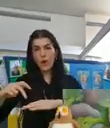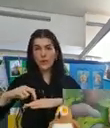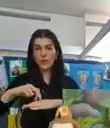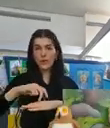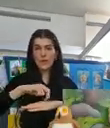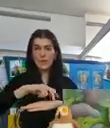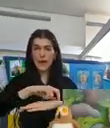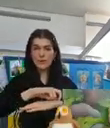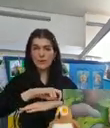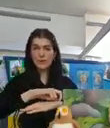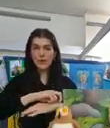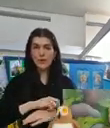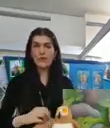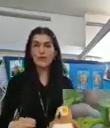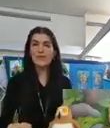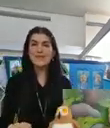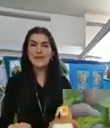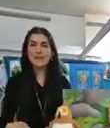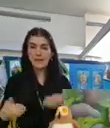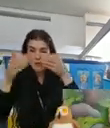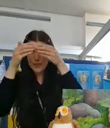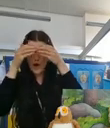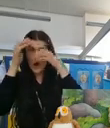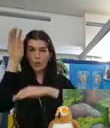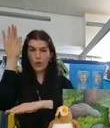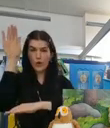On went the mouse through the deep, dark wood.